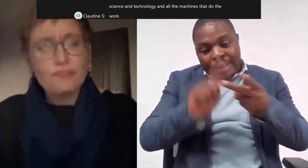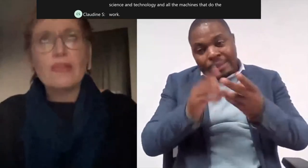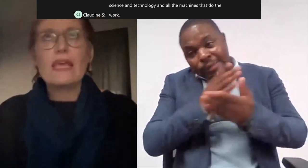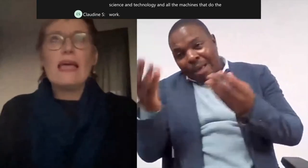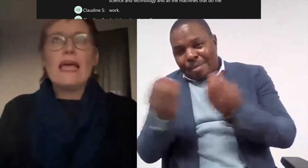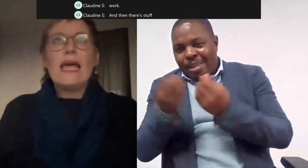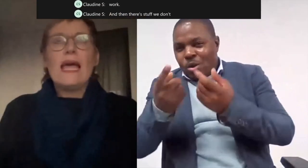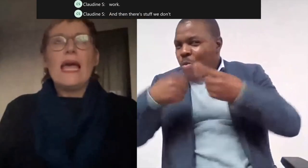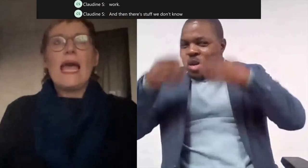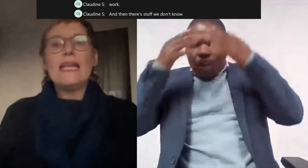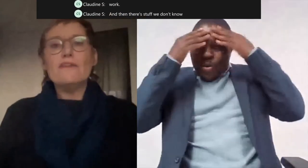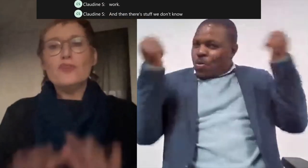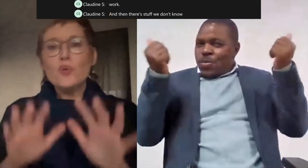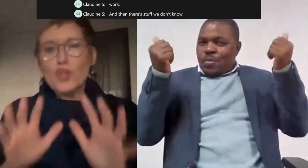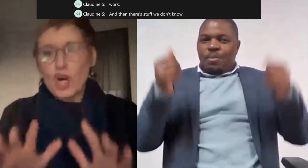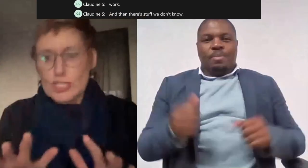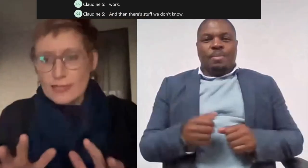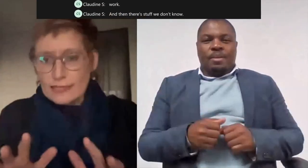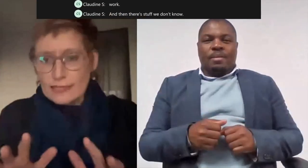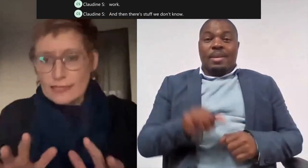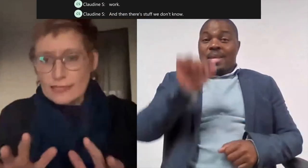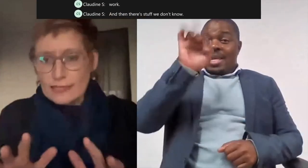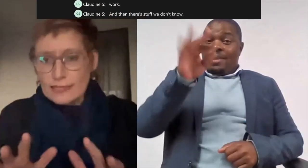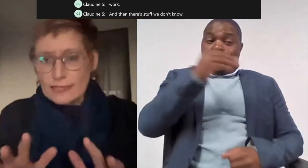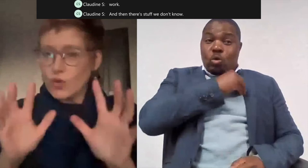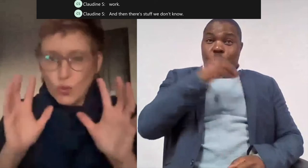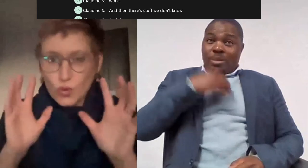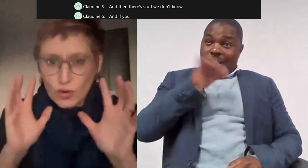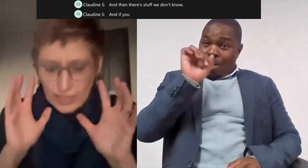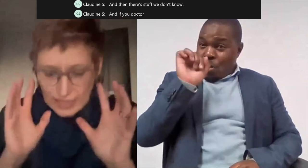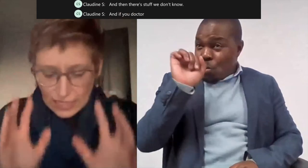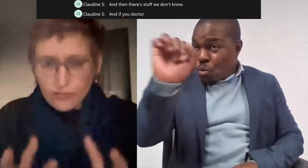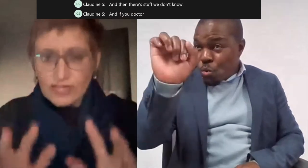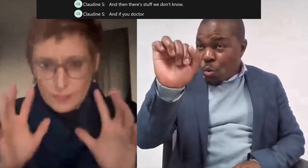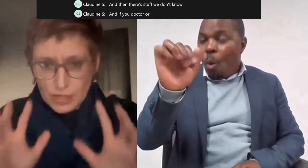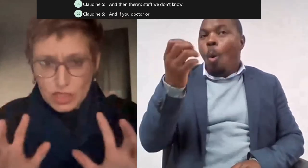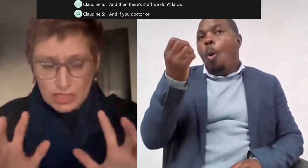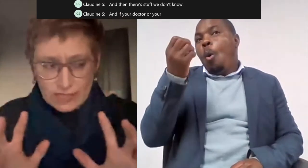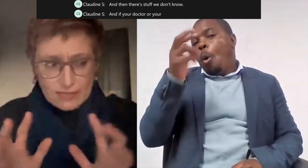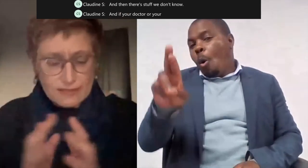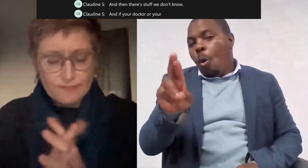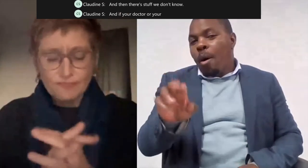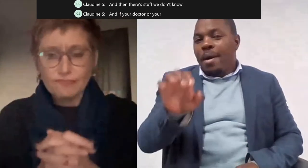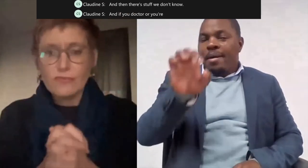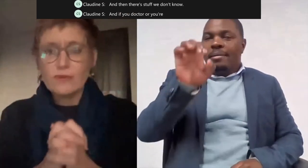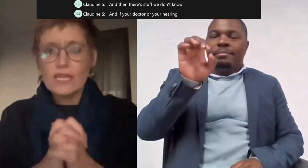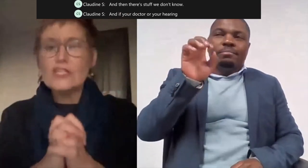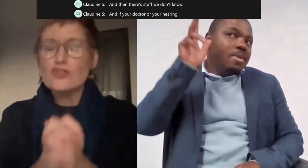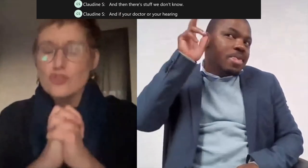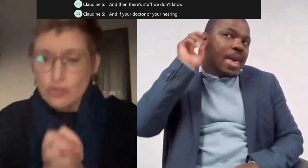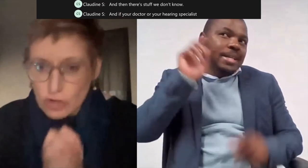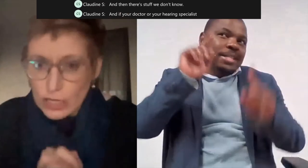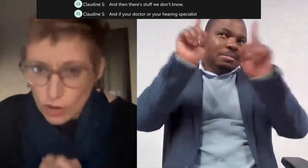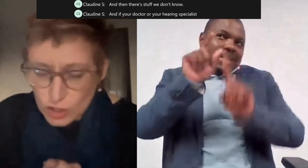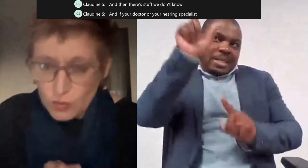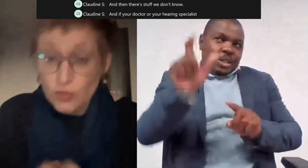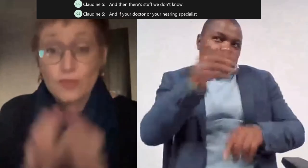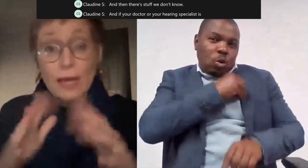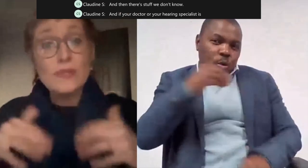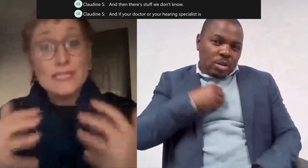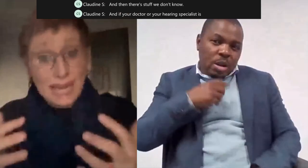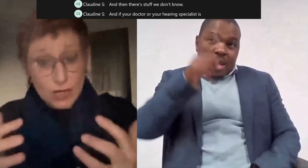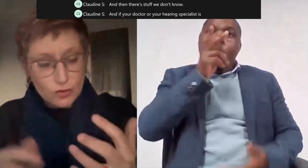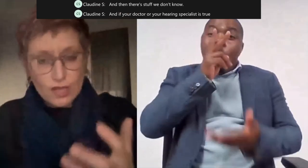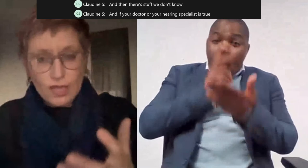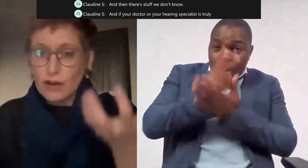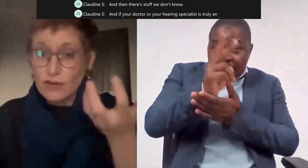know. And if your doctor or your hearing specialist is truly honest